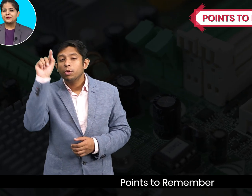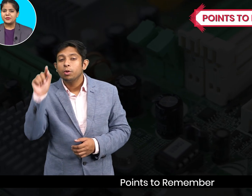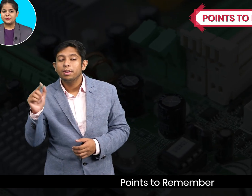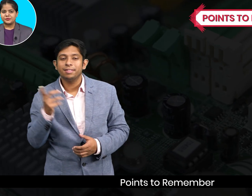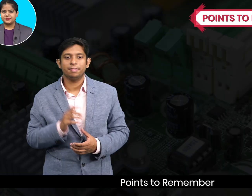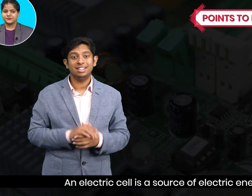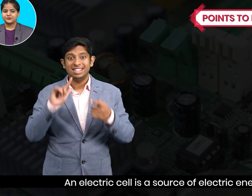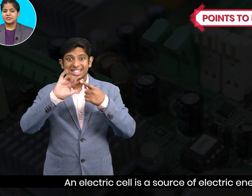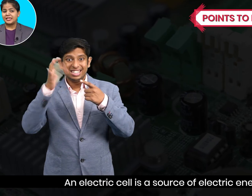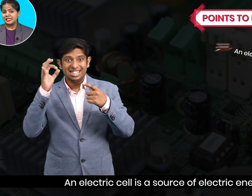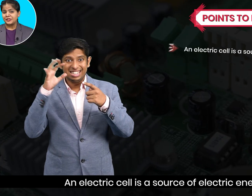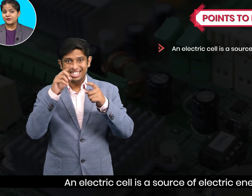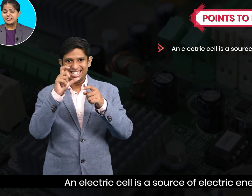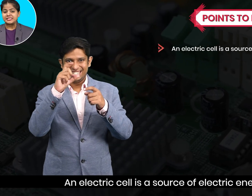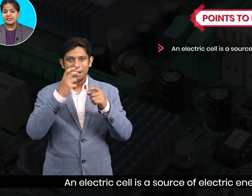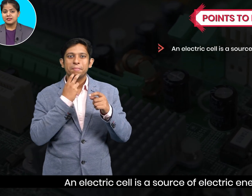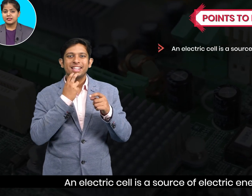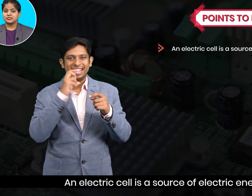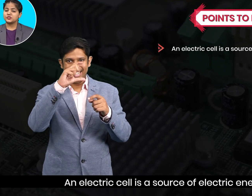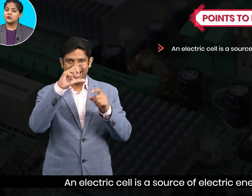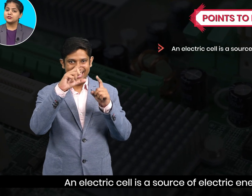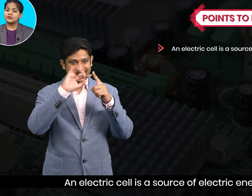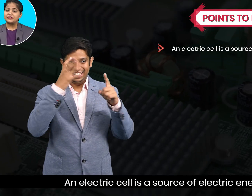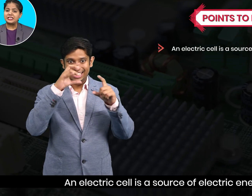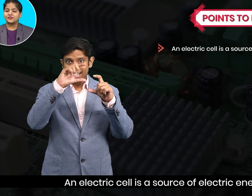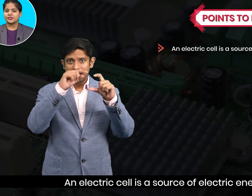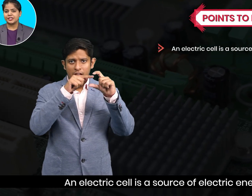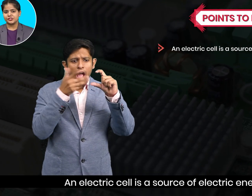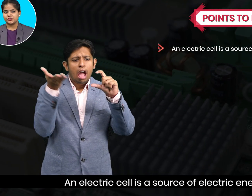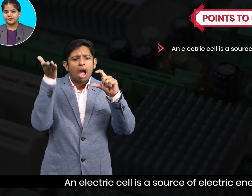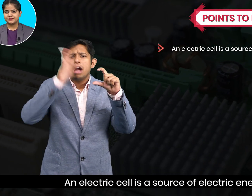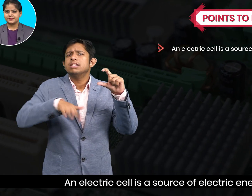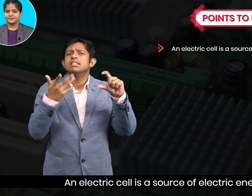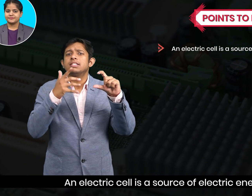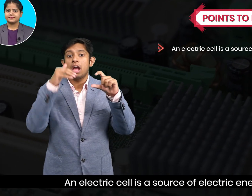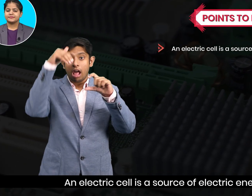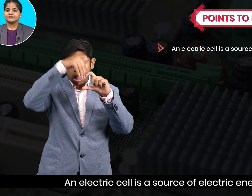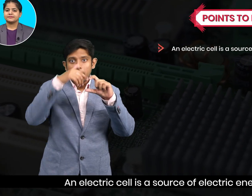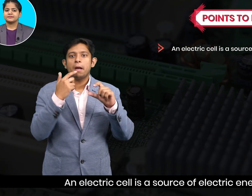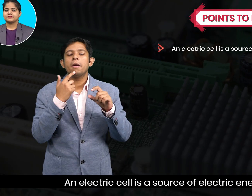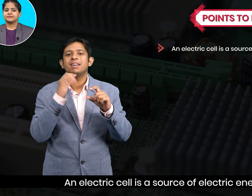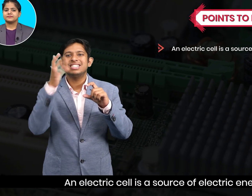Points to remember. An electric cell is a source of electric energy.